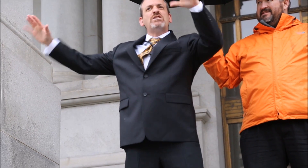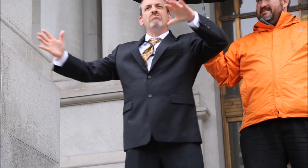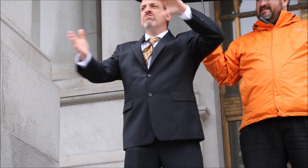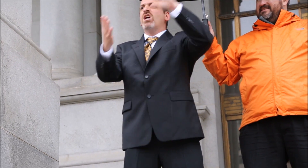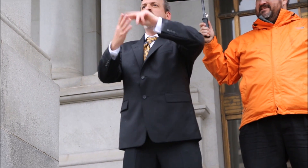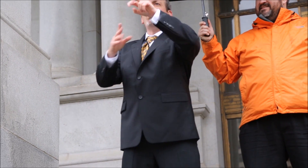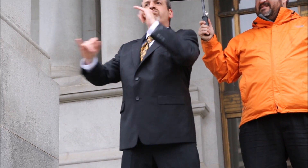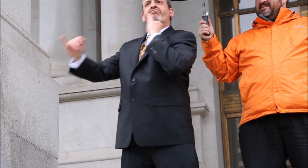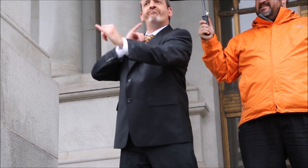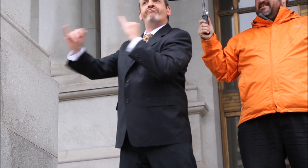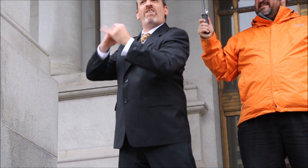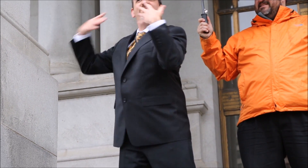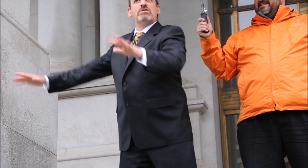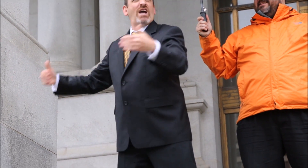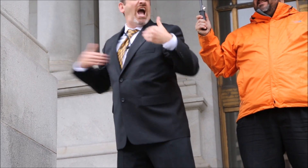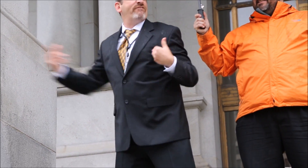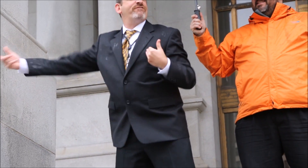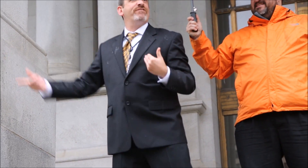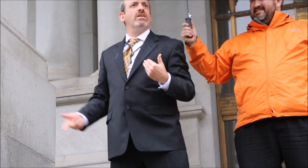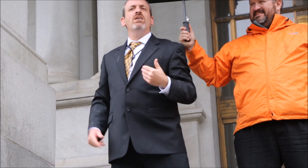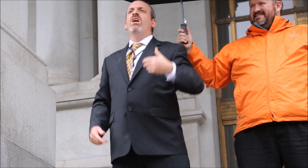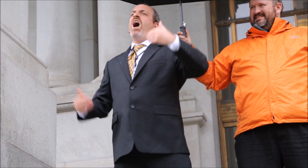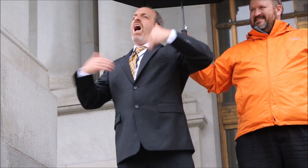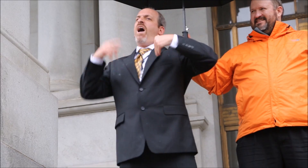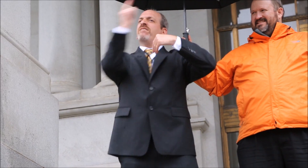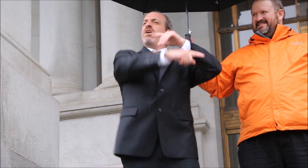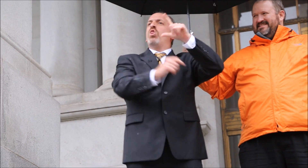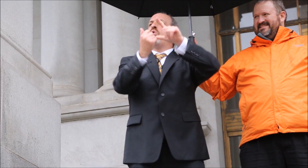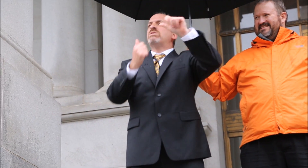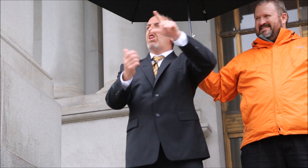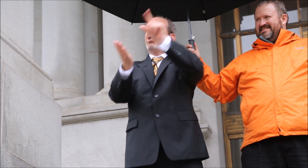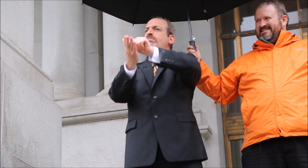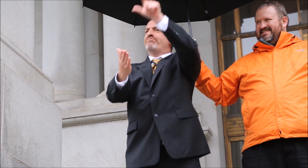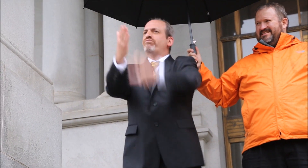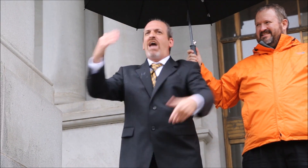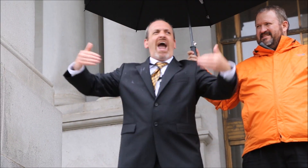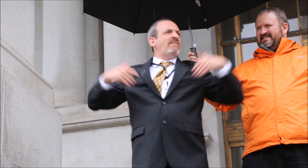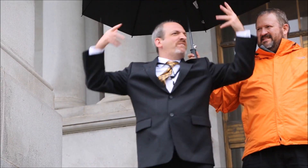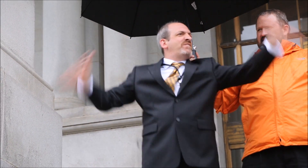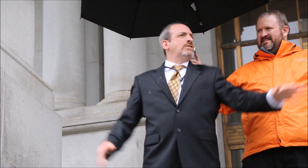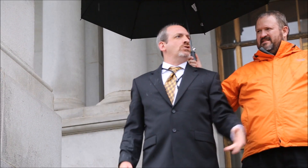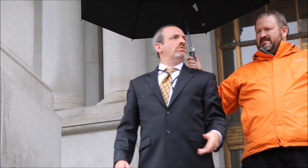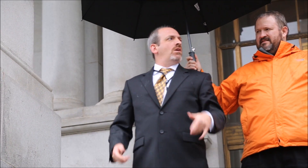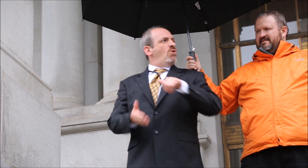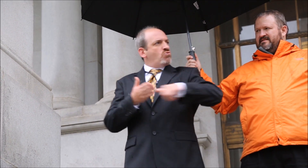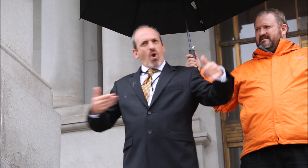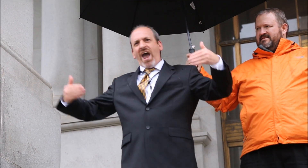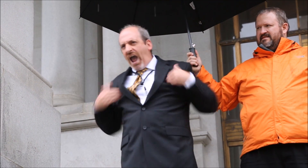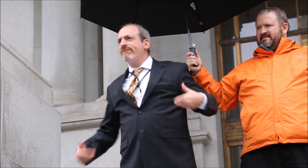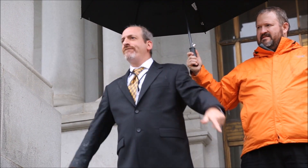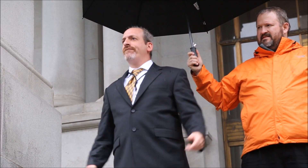TVs if we go anywhere. I mean, it's been 200 years and we're still having to deal with what we're having to deal with. We're not moving